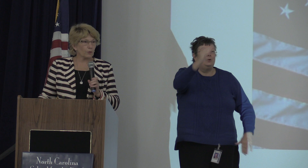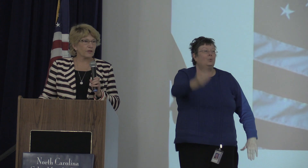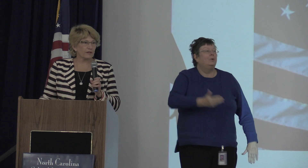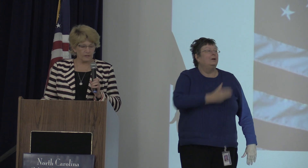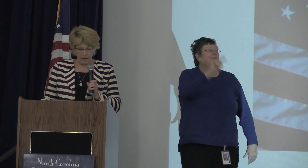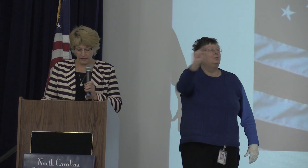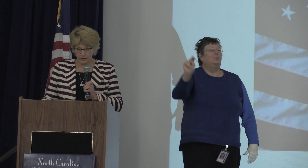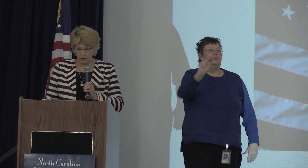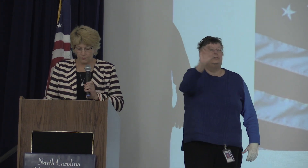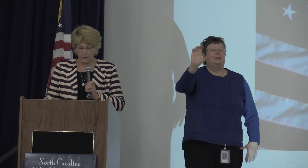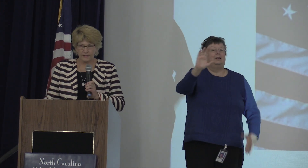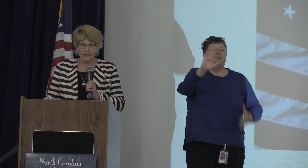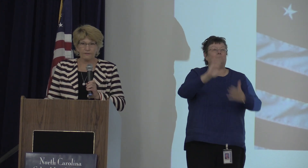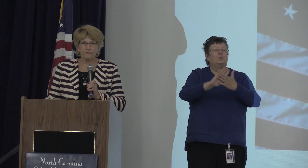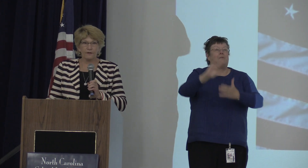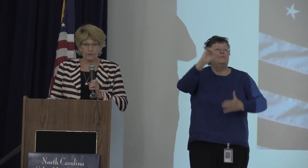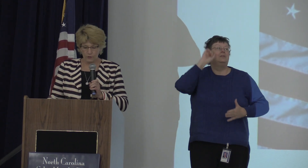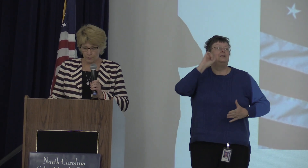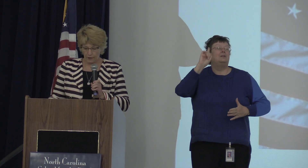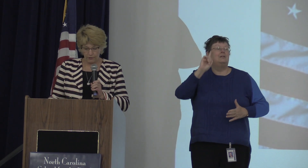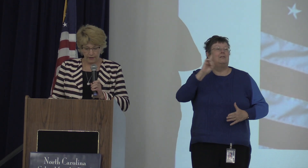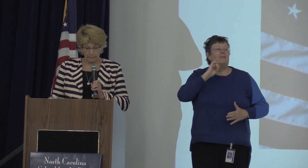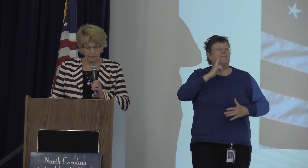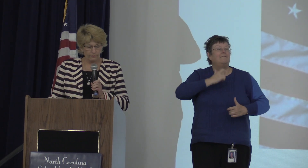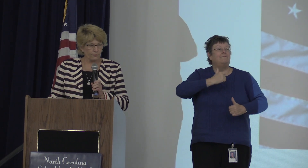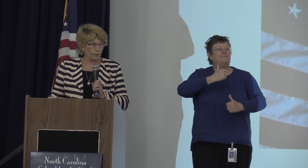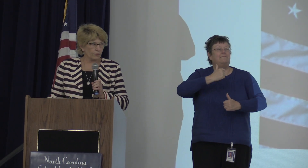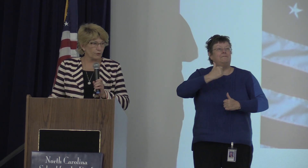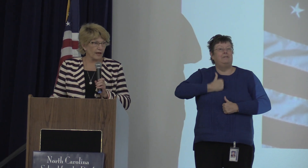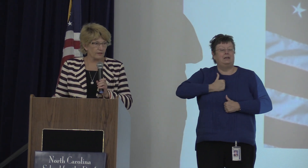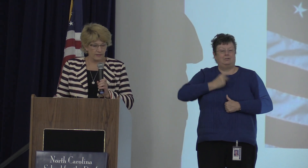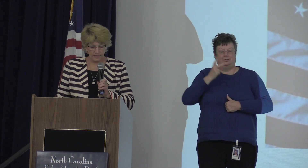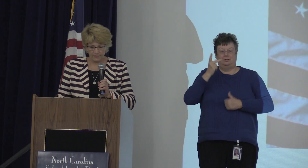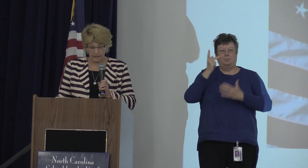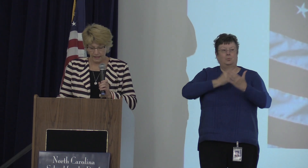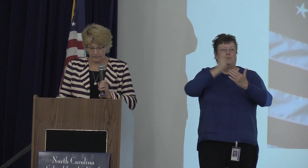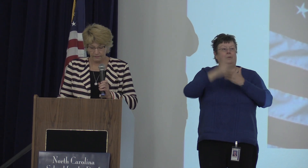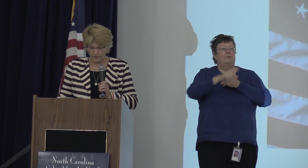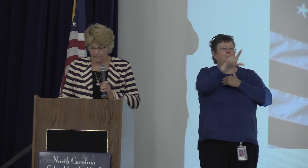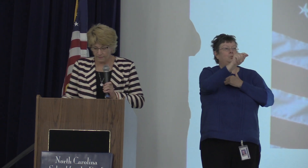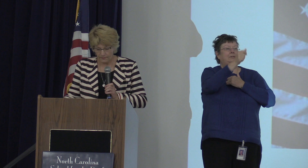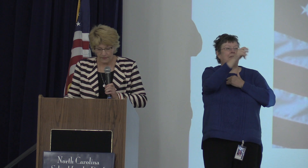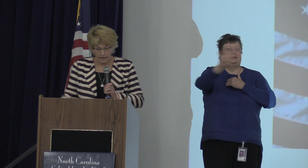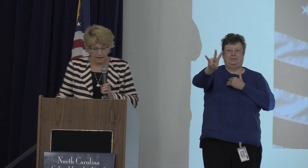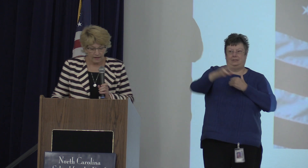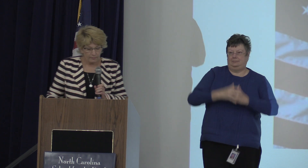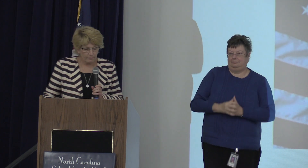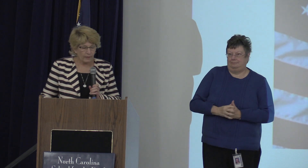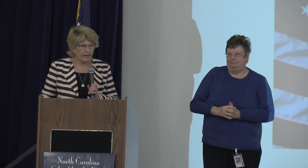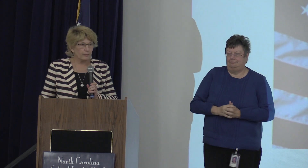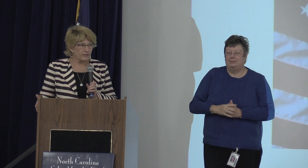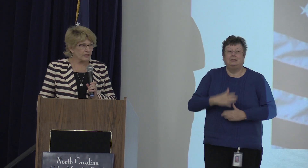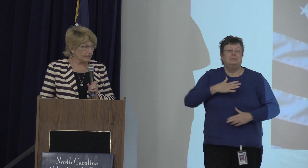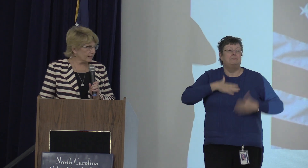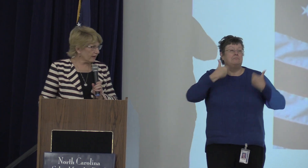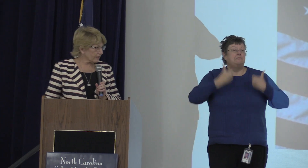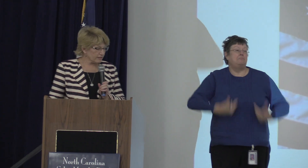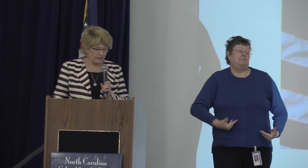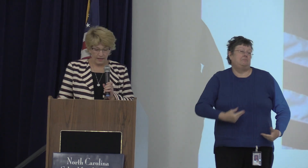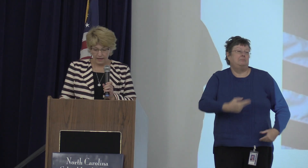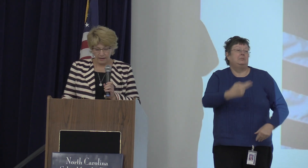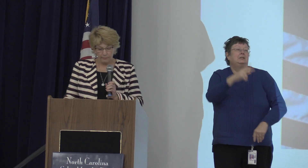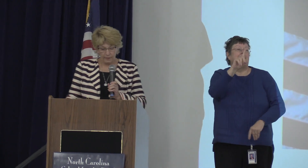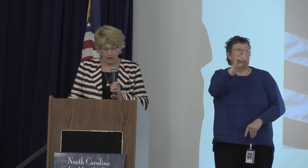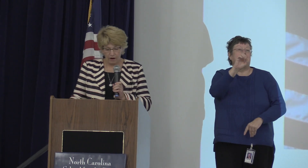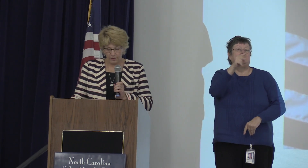Welcome to the North Carolina School for the Deaf Veterans Program for 2017. My name is Delene